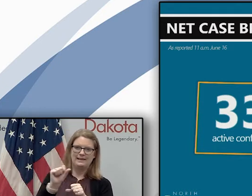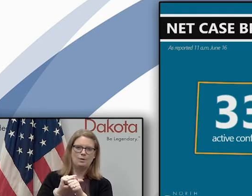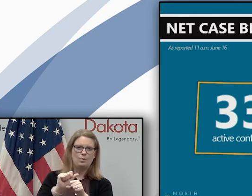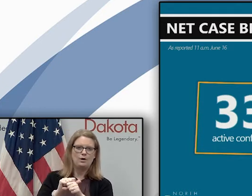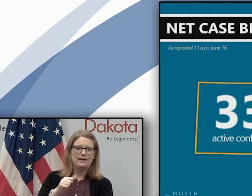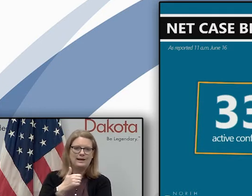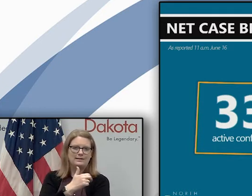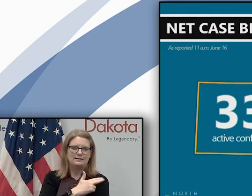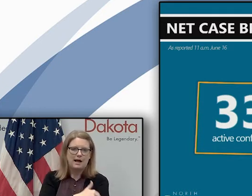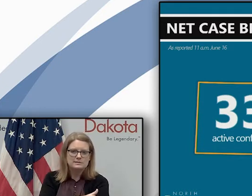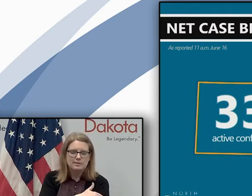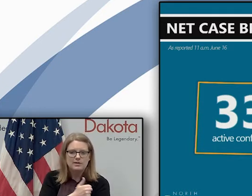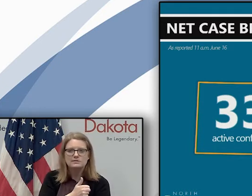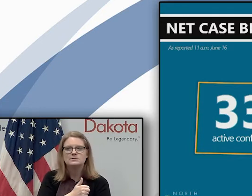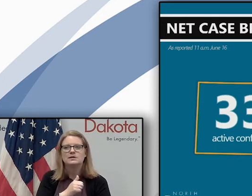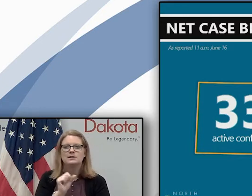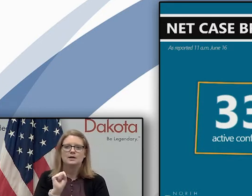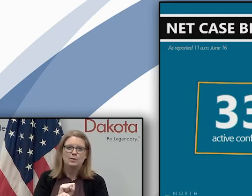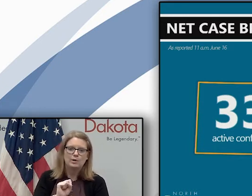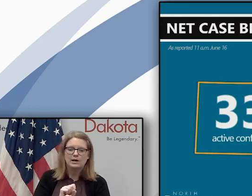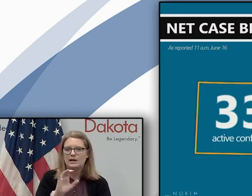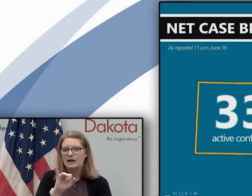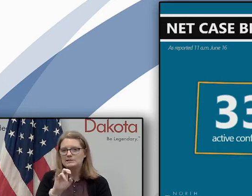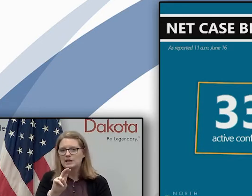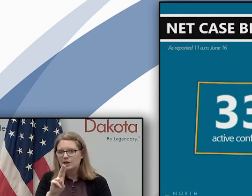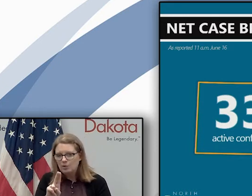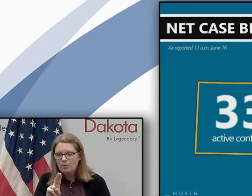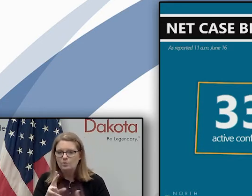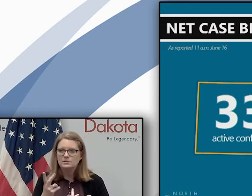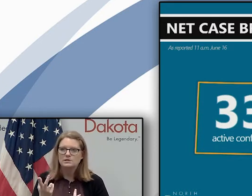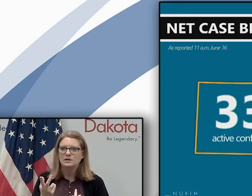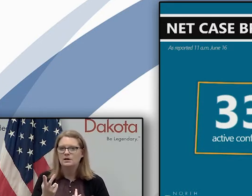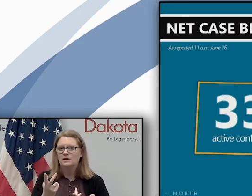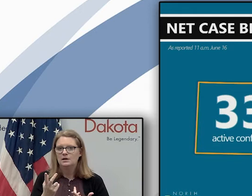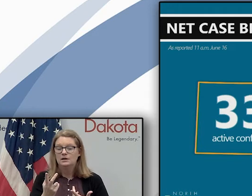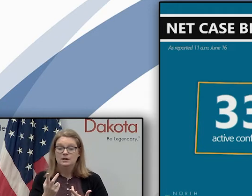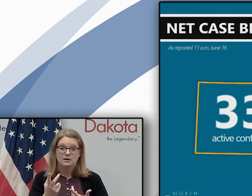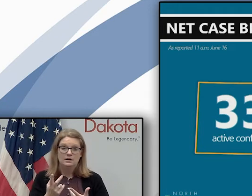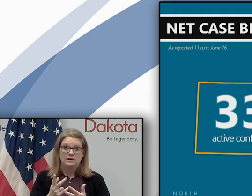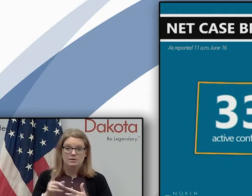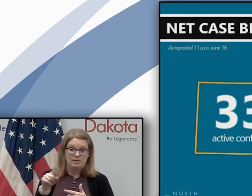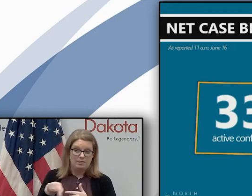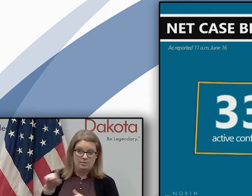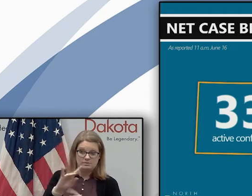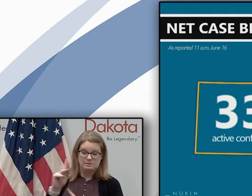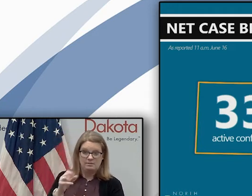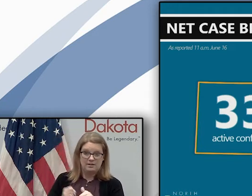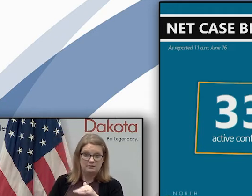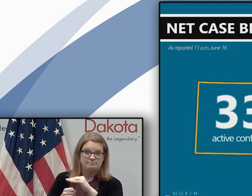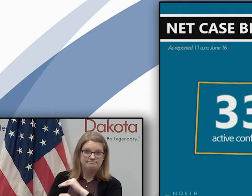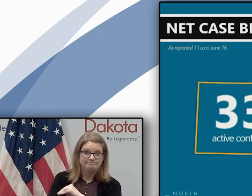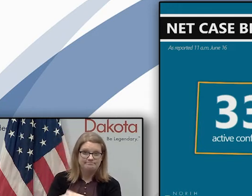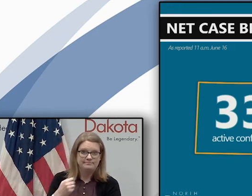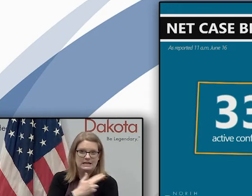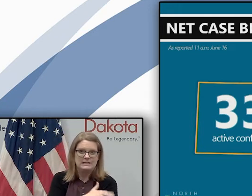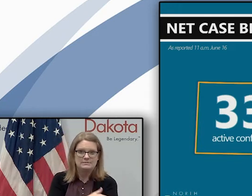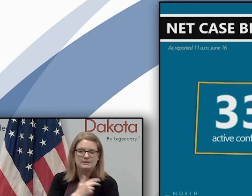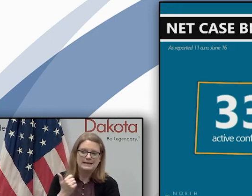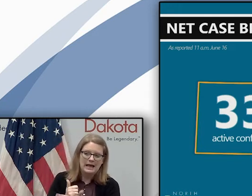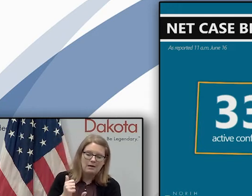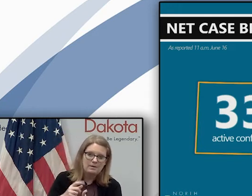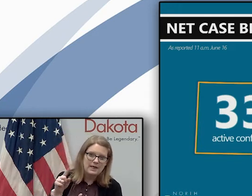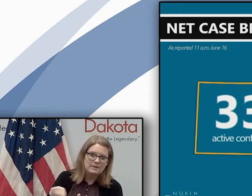in hospitalization and people that are working in ICUs, working with people that are hospitalized to help those people